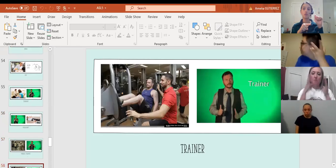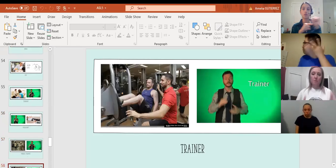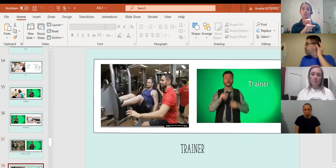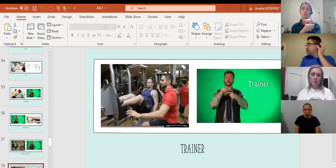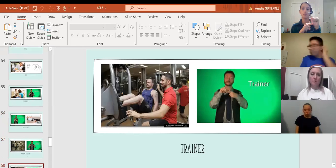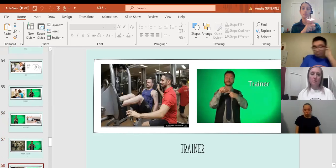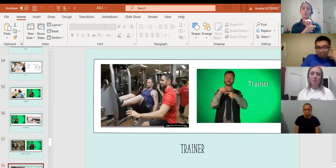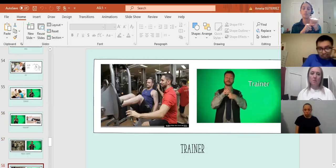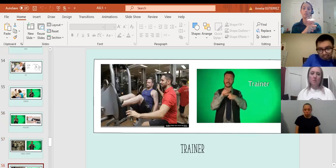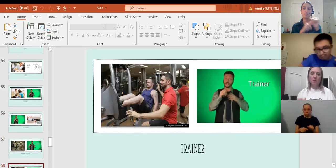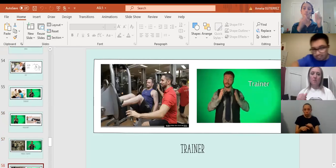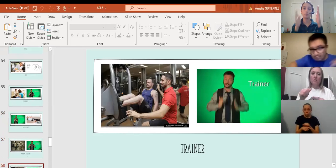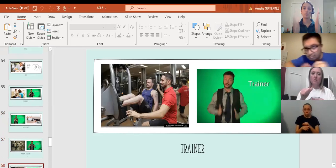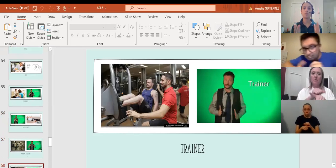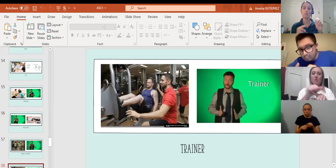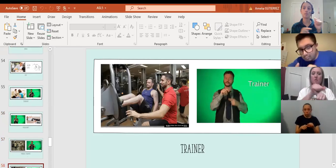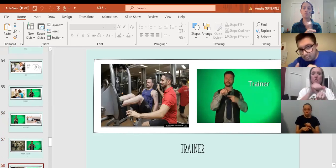Trainer,